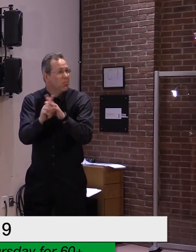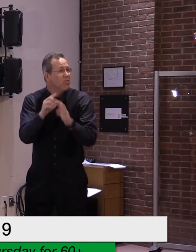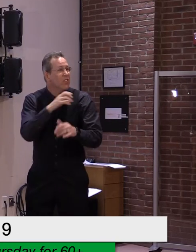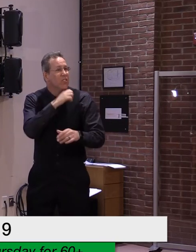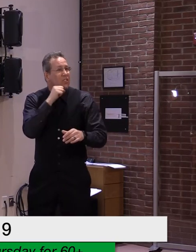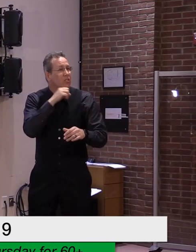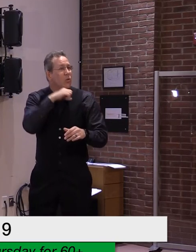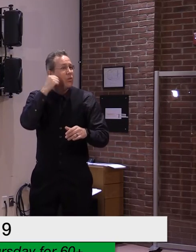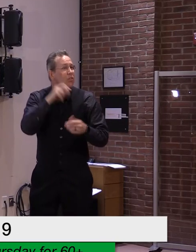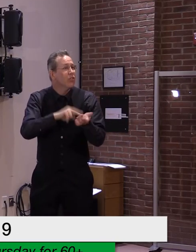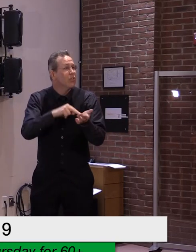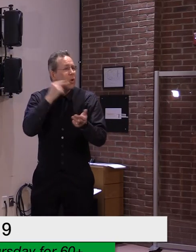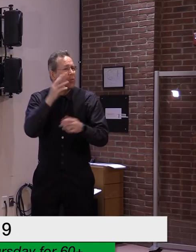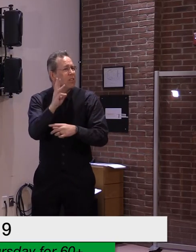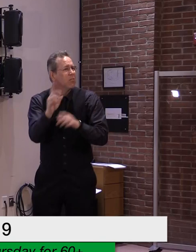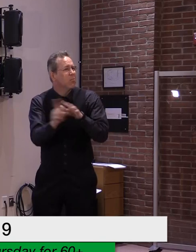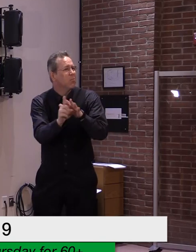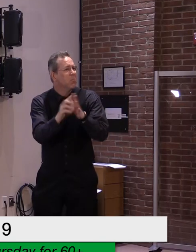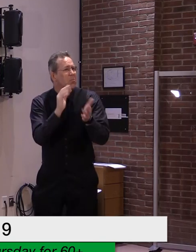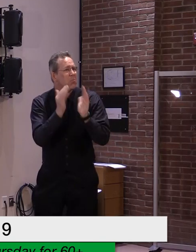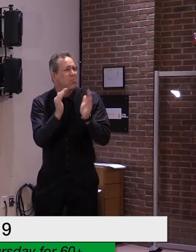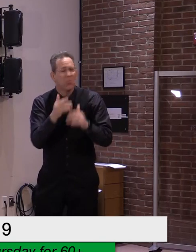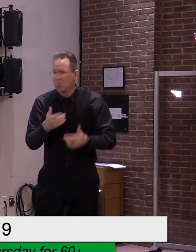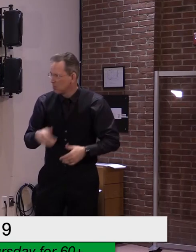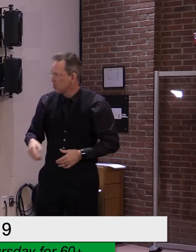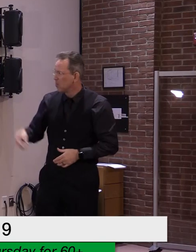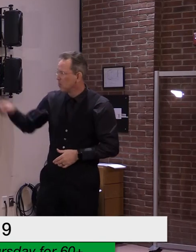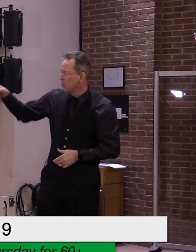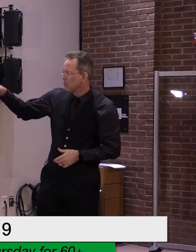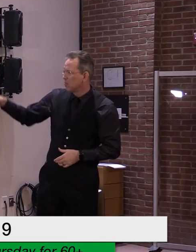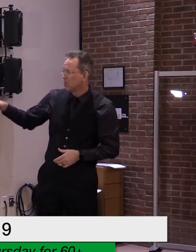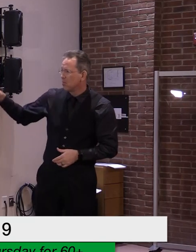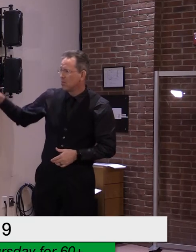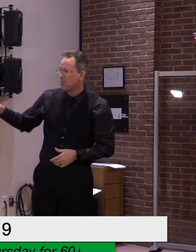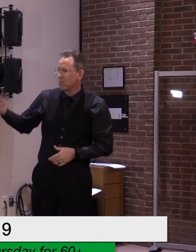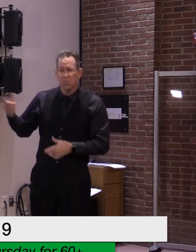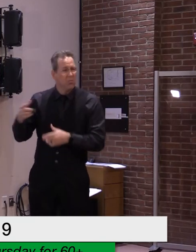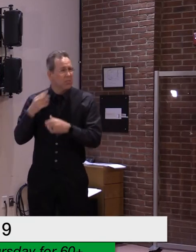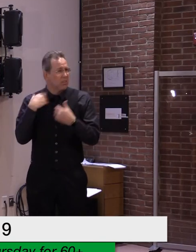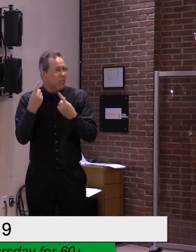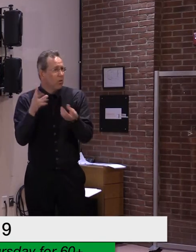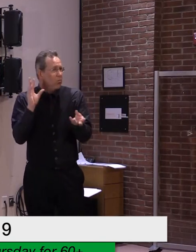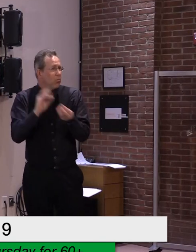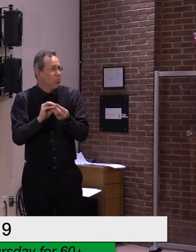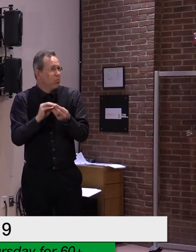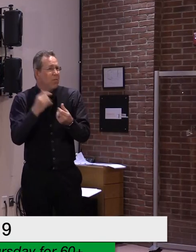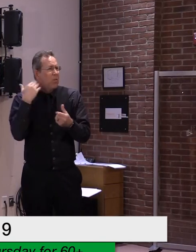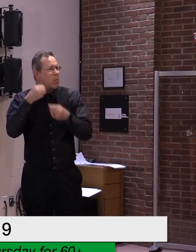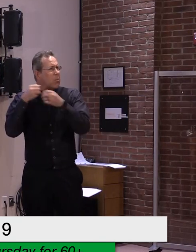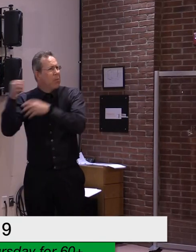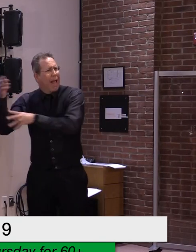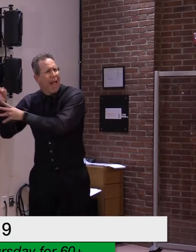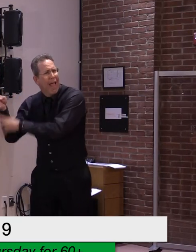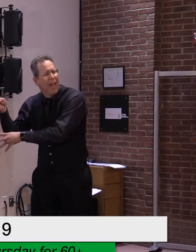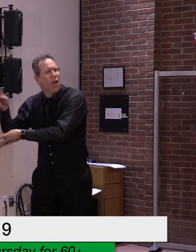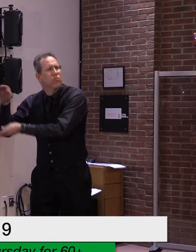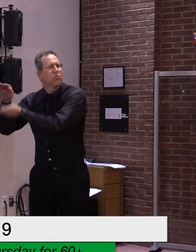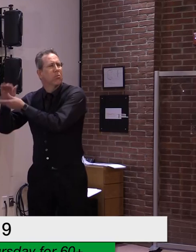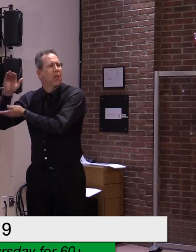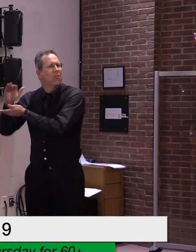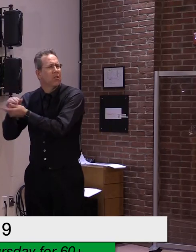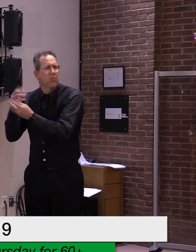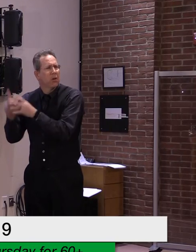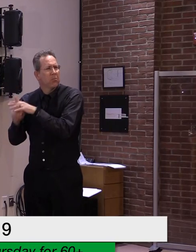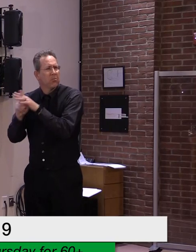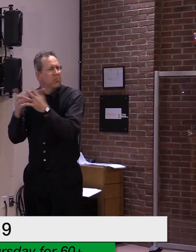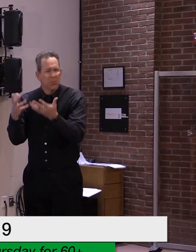see that there are currently 4 long-term care outbreaks that are active, but again, these outbreaks remain considerably smaller than the